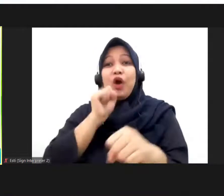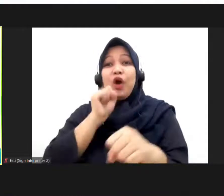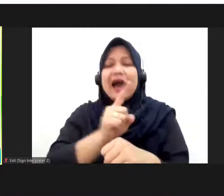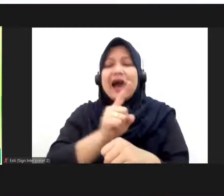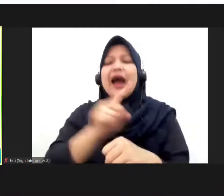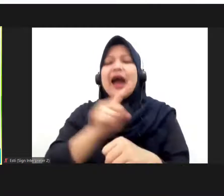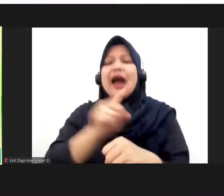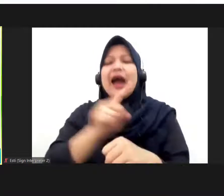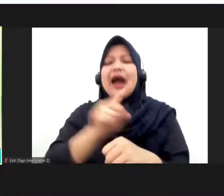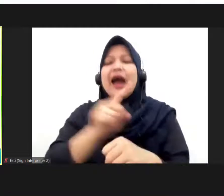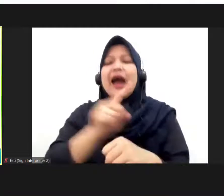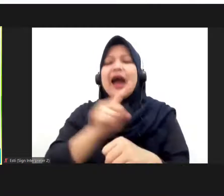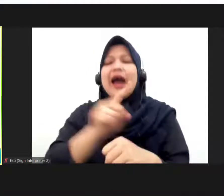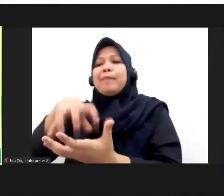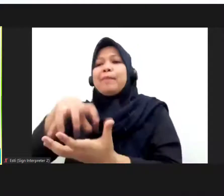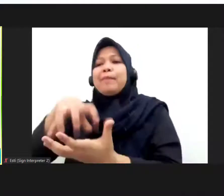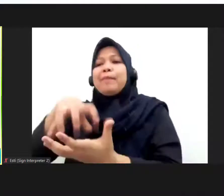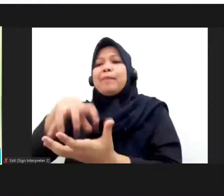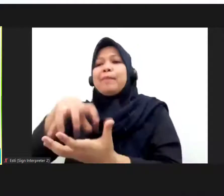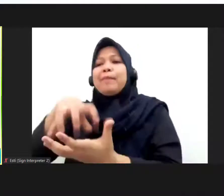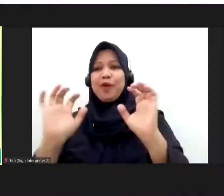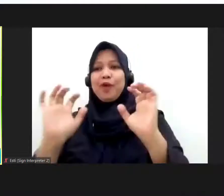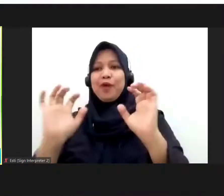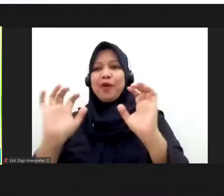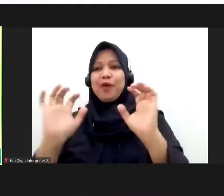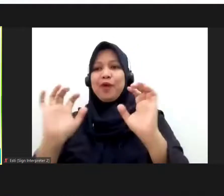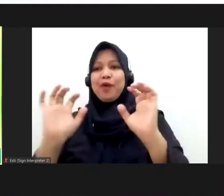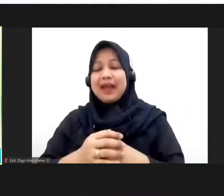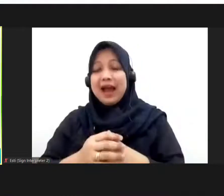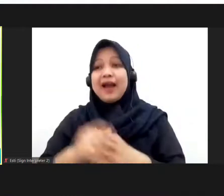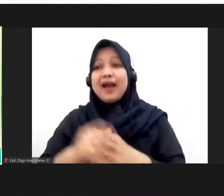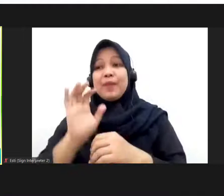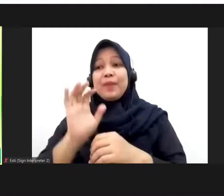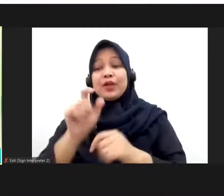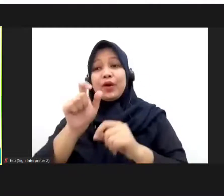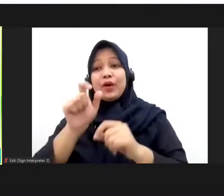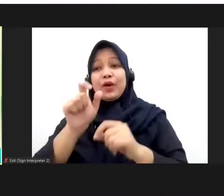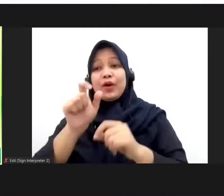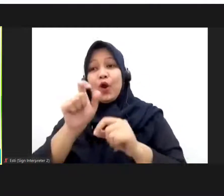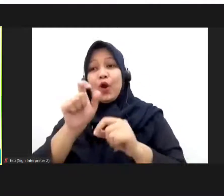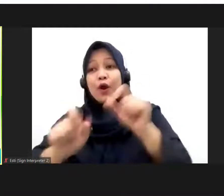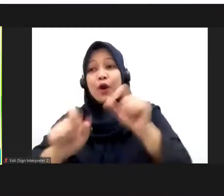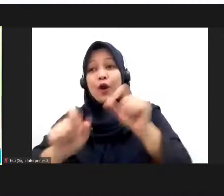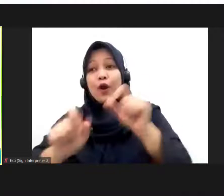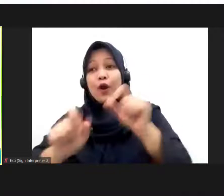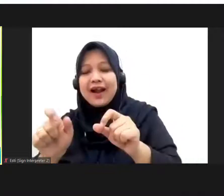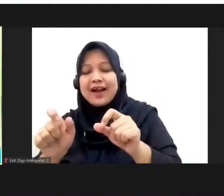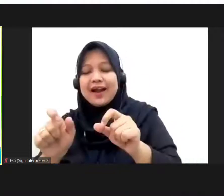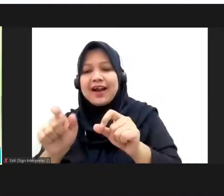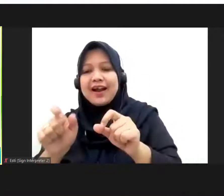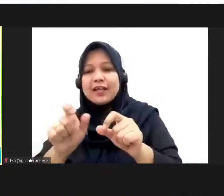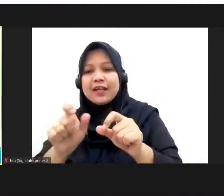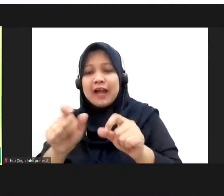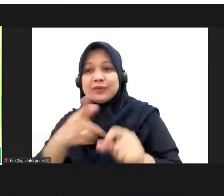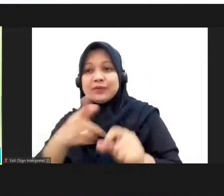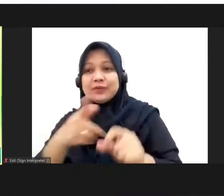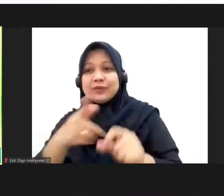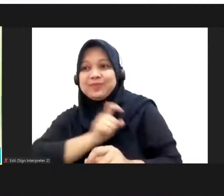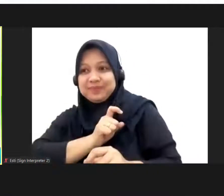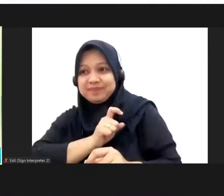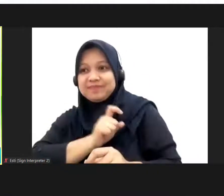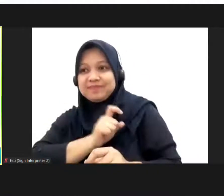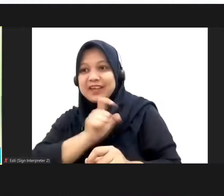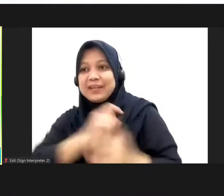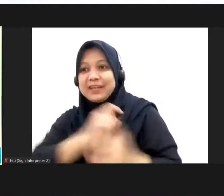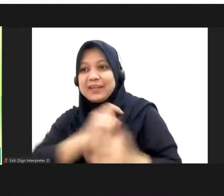you should involve community people, like some rich people in the community, to get